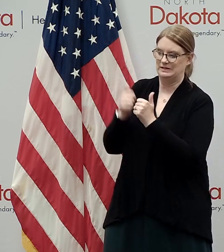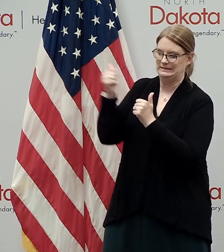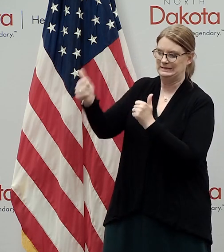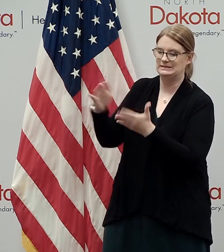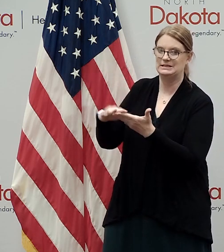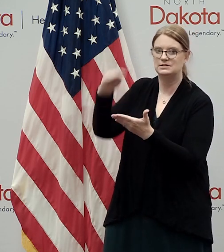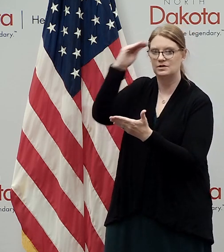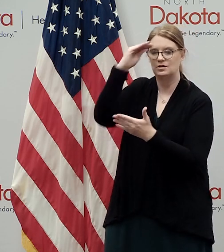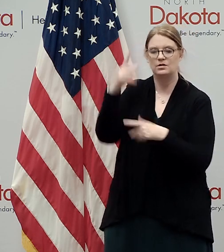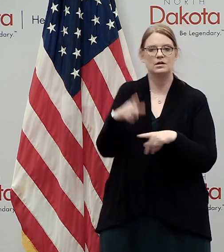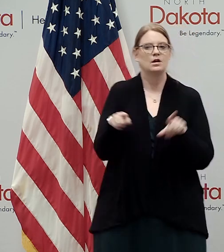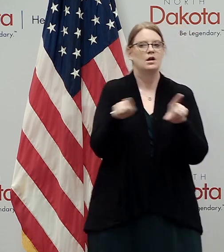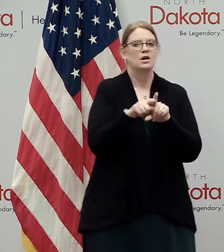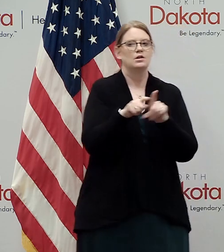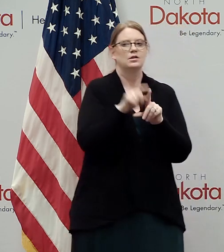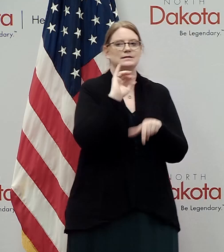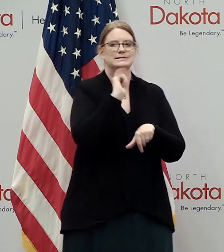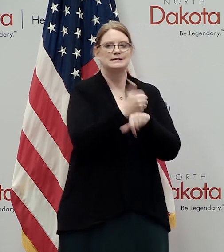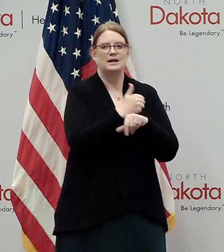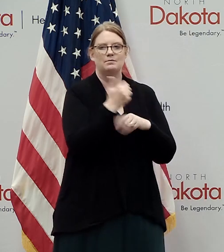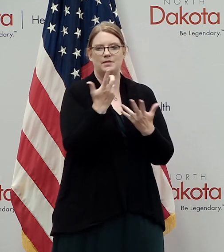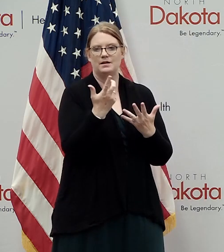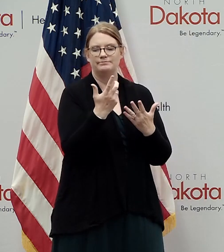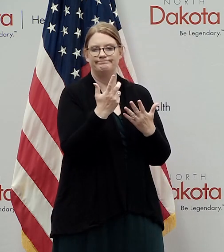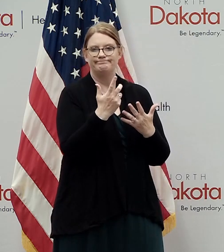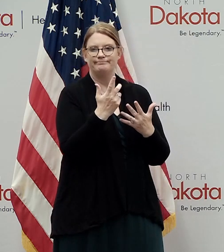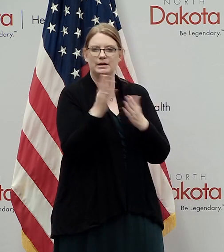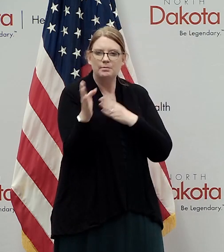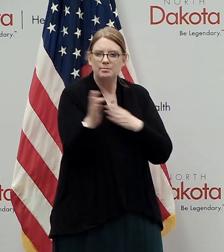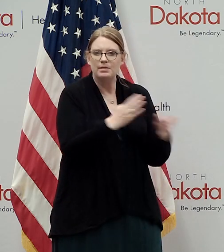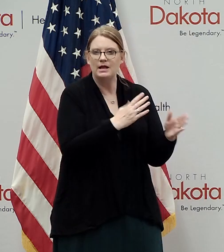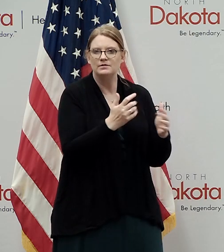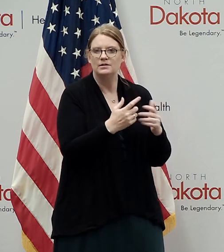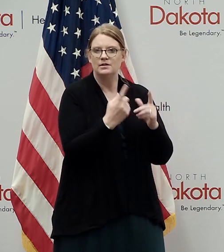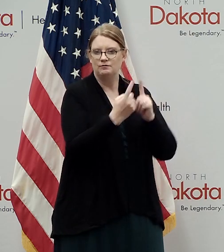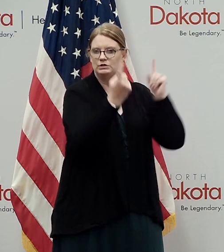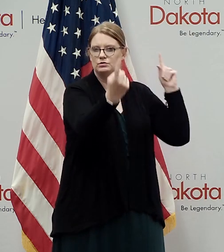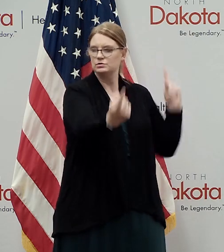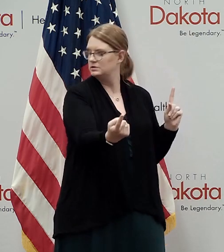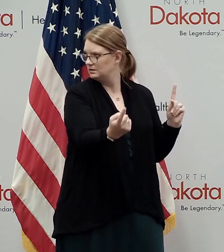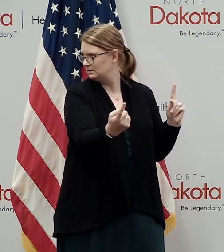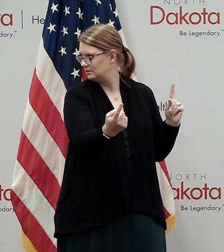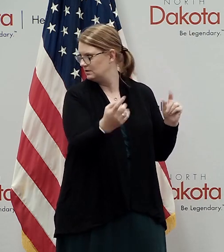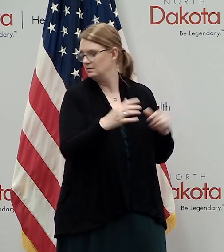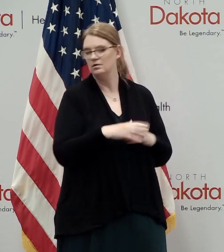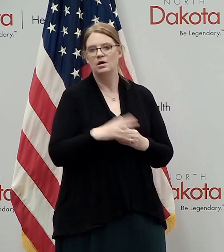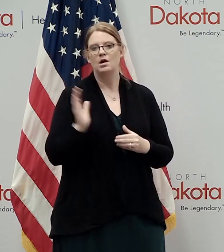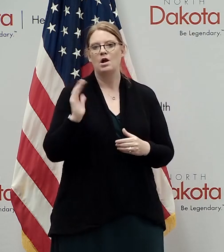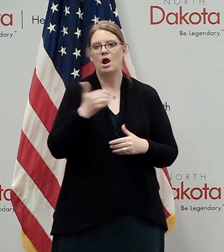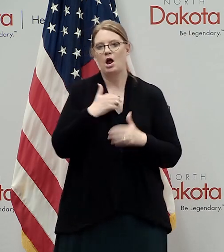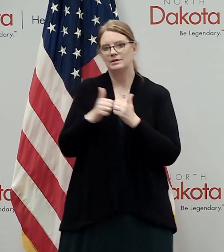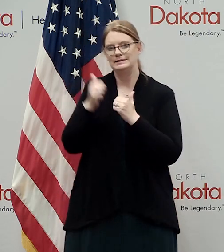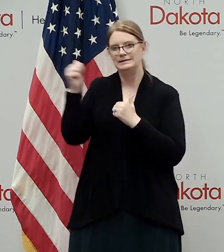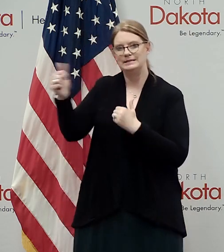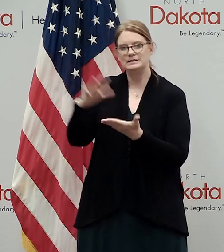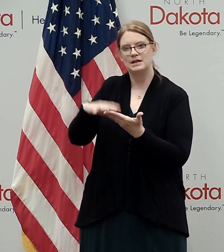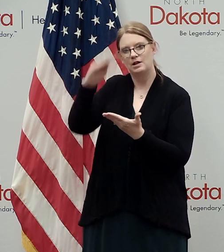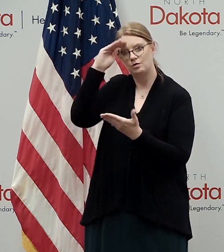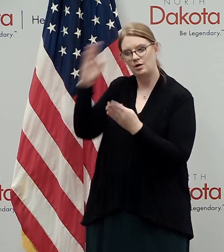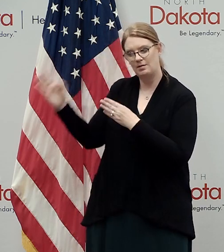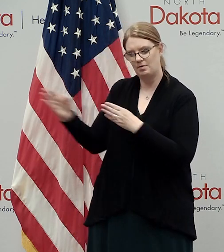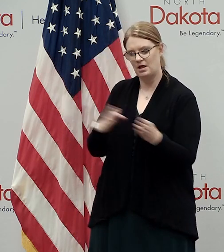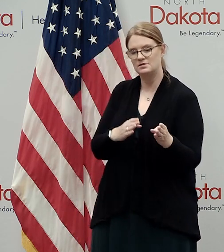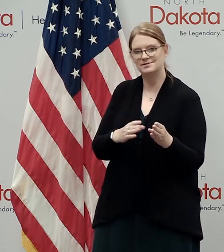also create protocols for social distancing. Our distance learning plans must also be